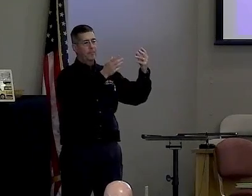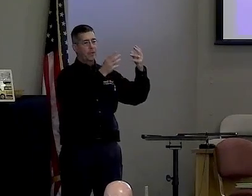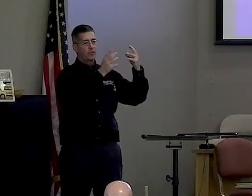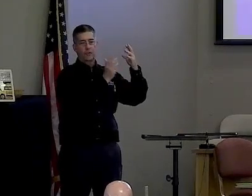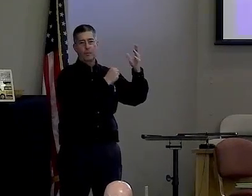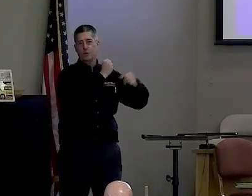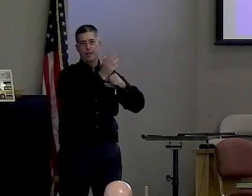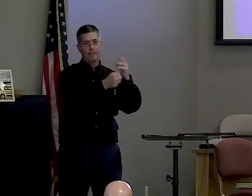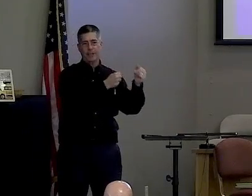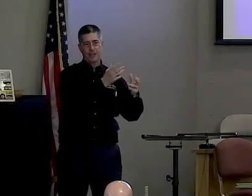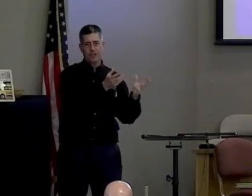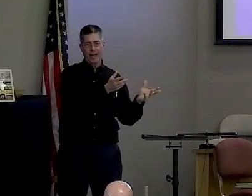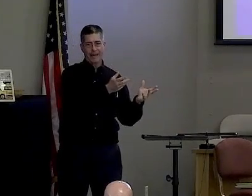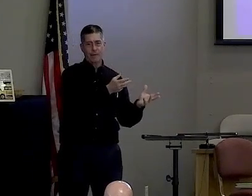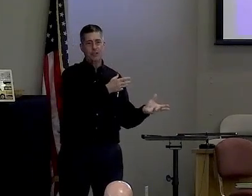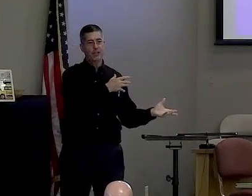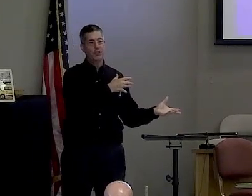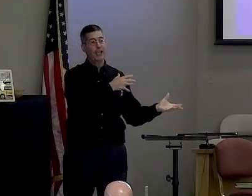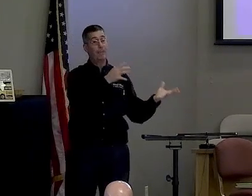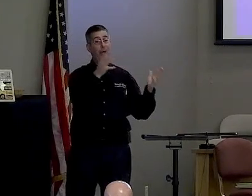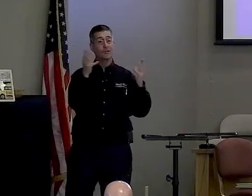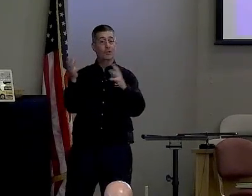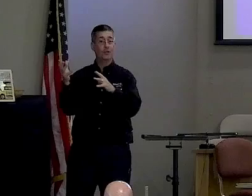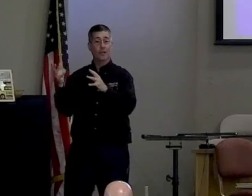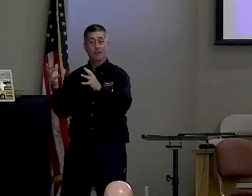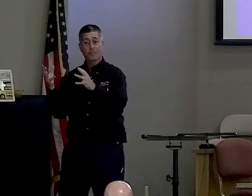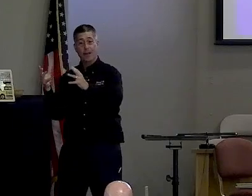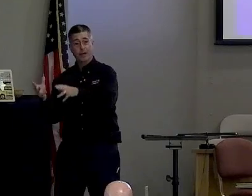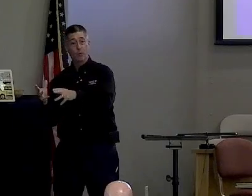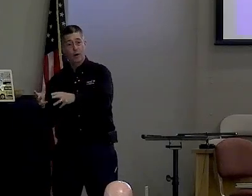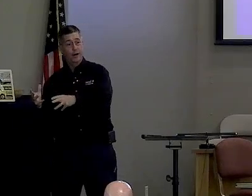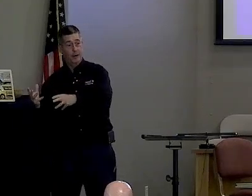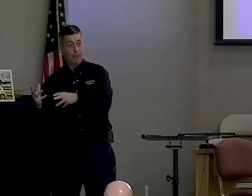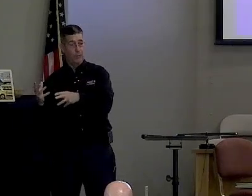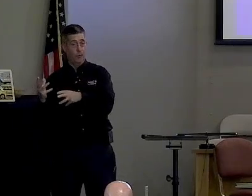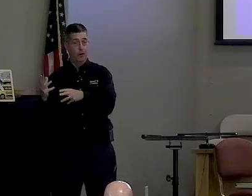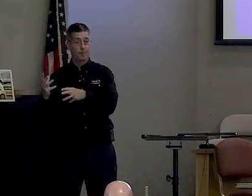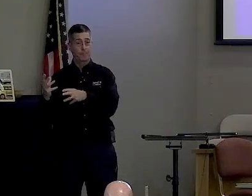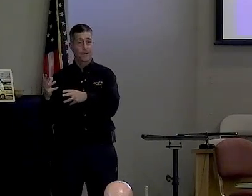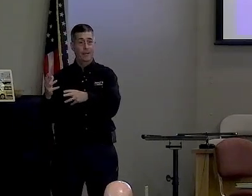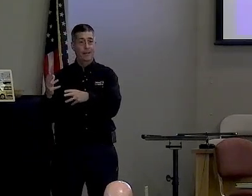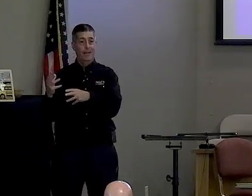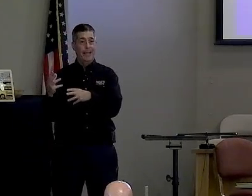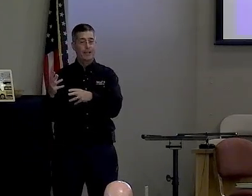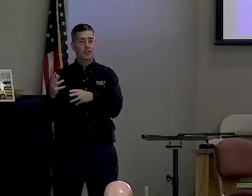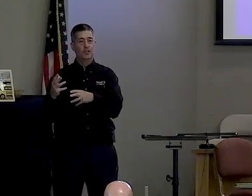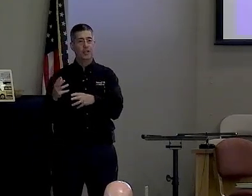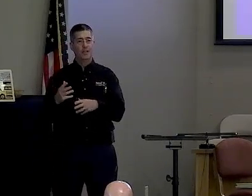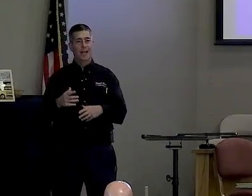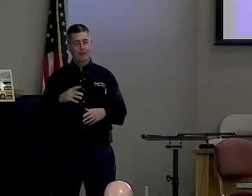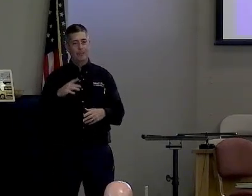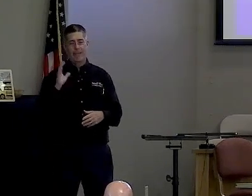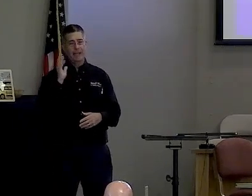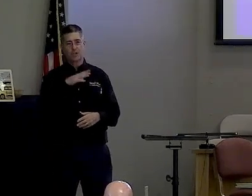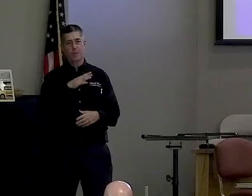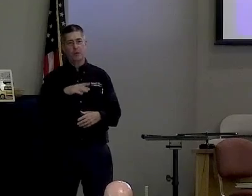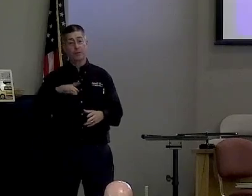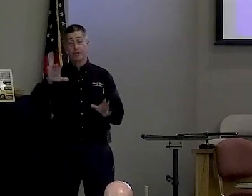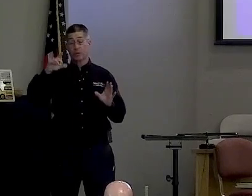so they were doing everything in sign language, and she came out to the area where hearing people were. And so she, I began to speak with her. This was